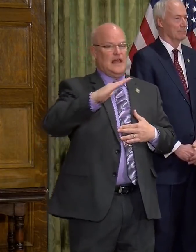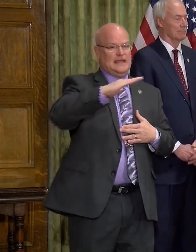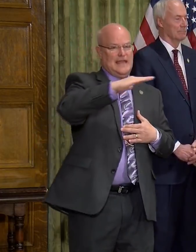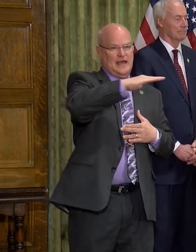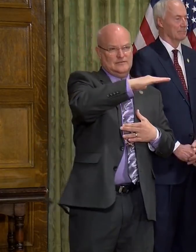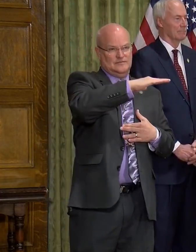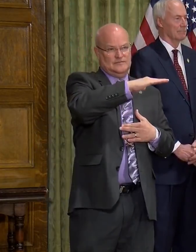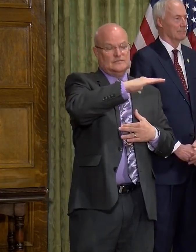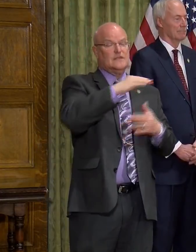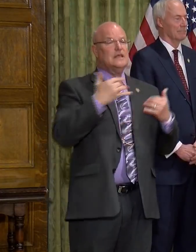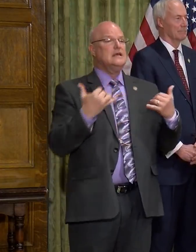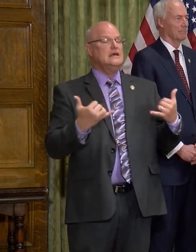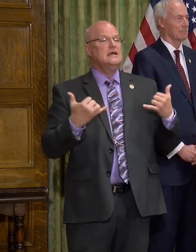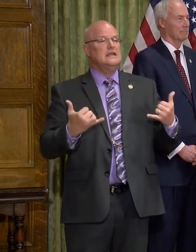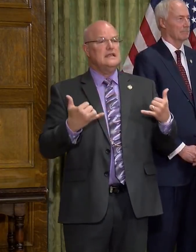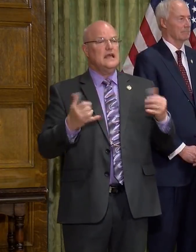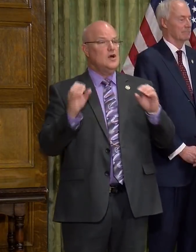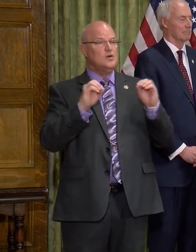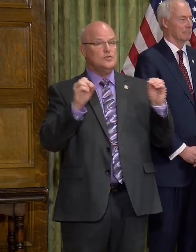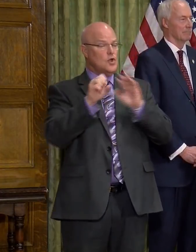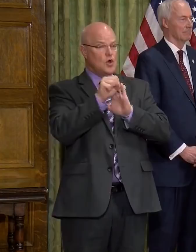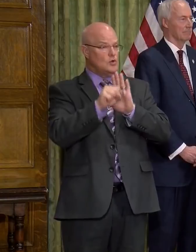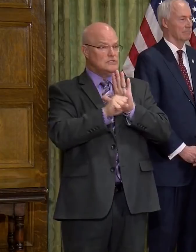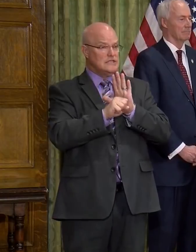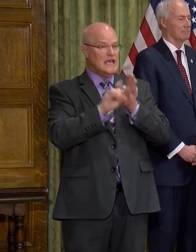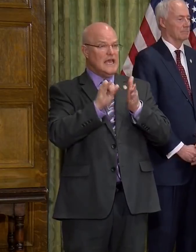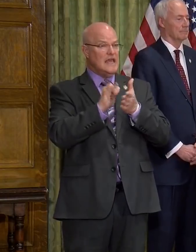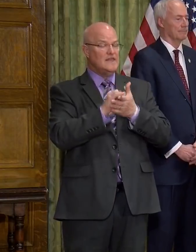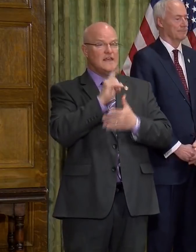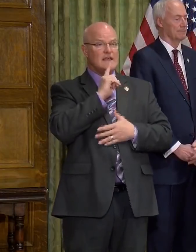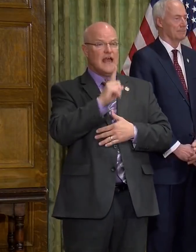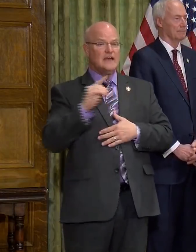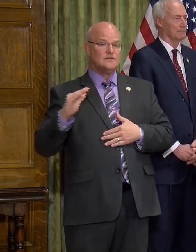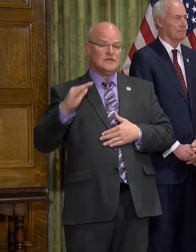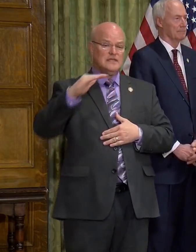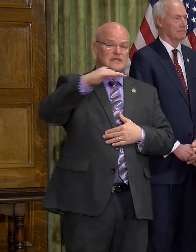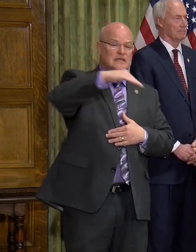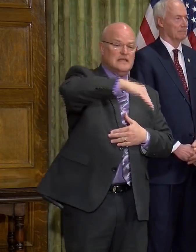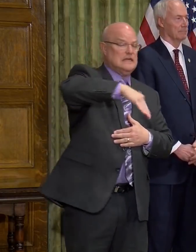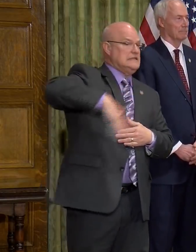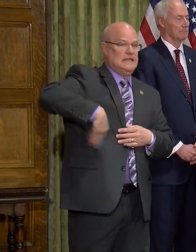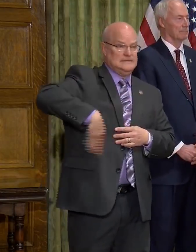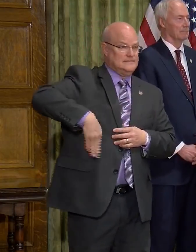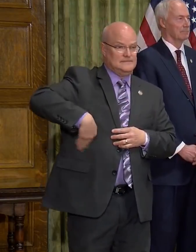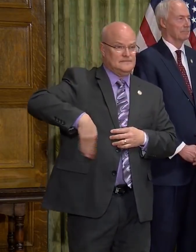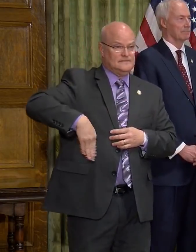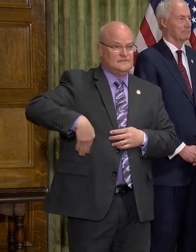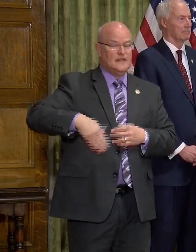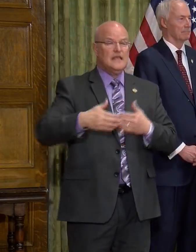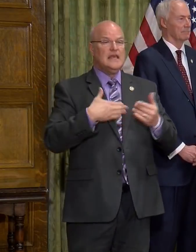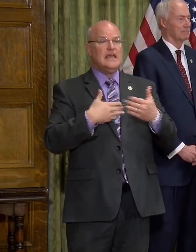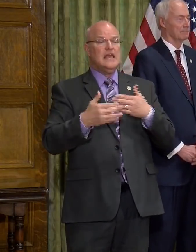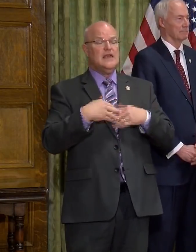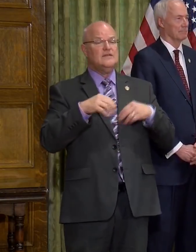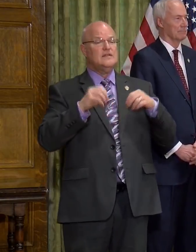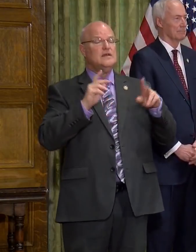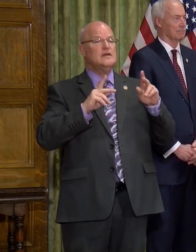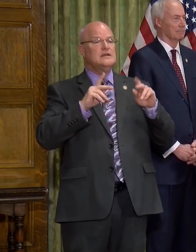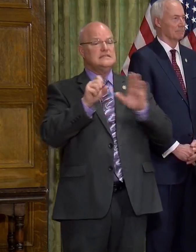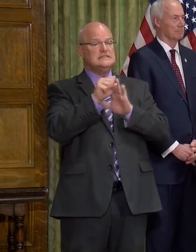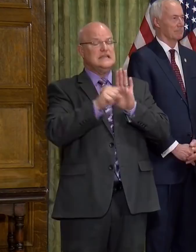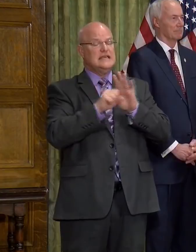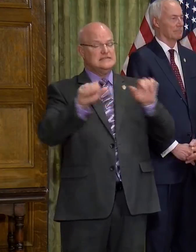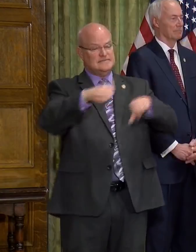Now, there is no state that is actually on the downside of this epidemic. Even those who have put in